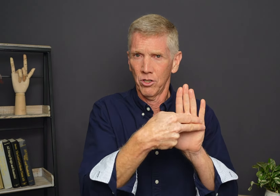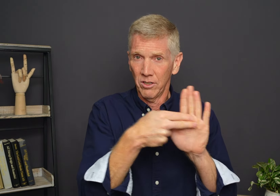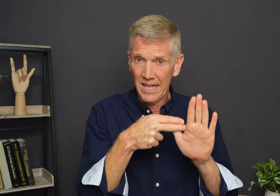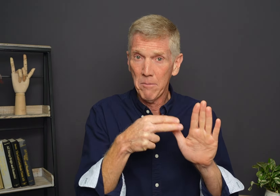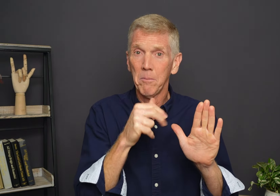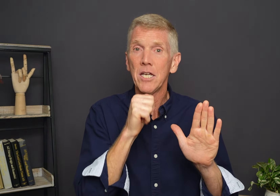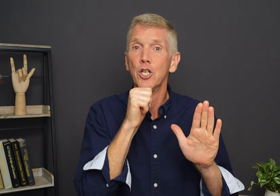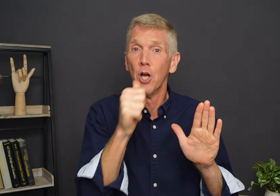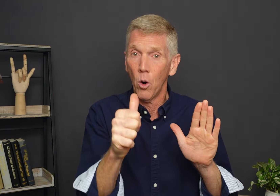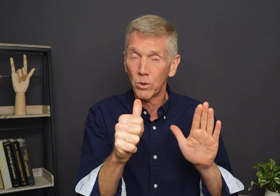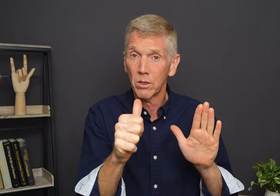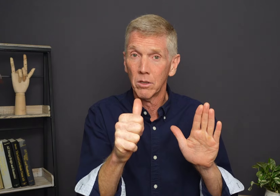label me? Don't